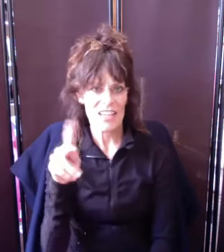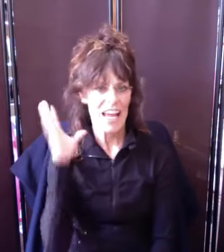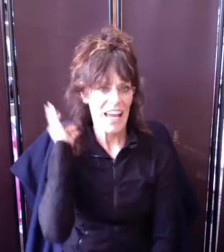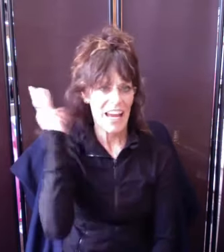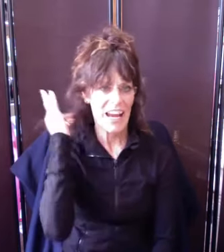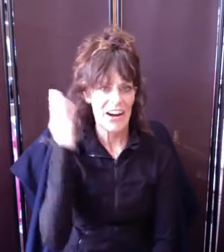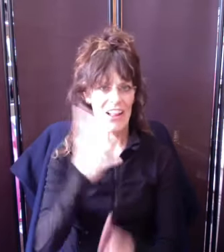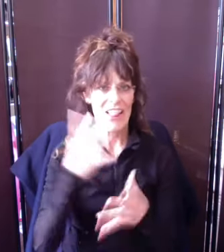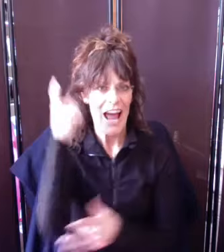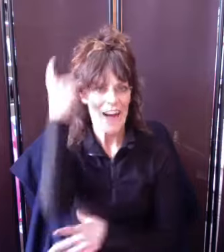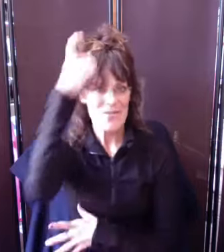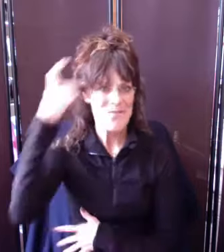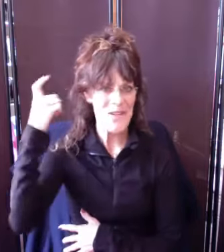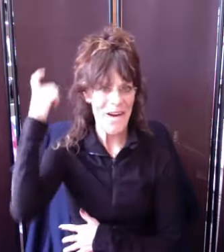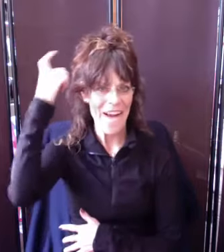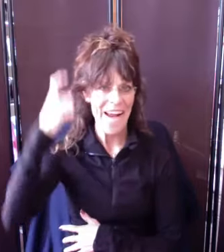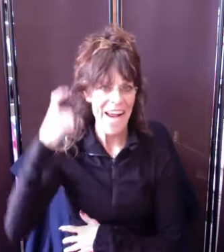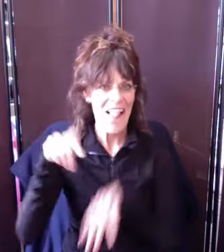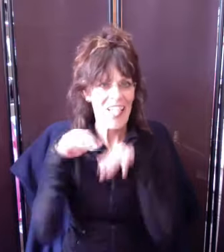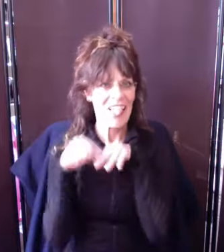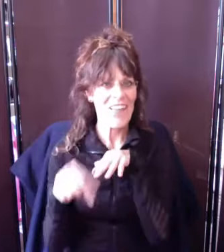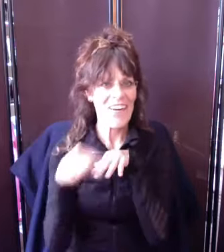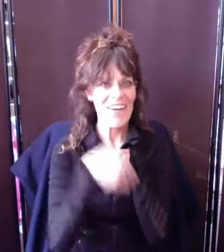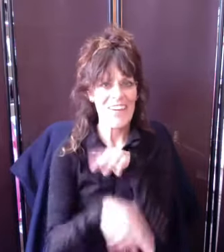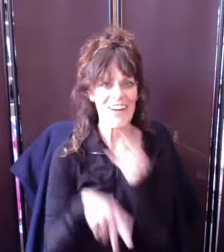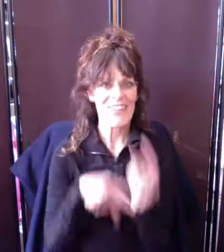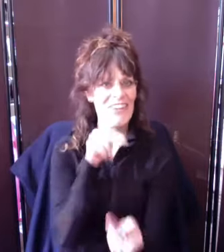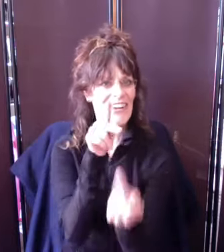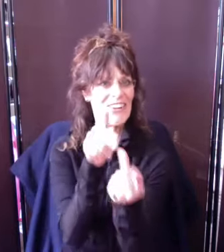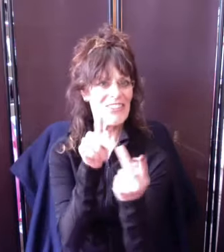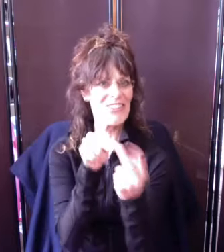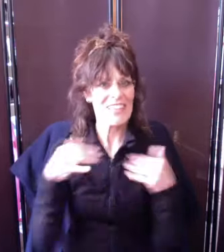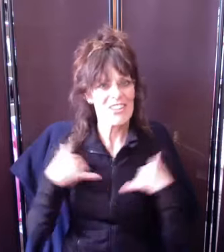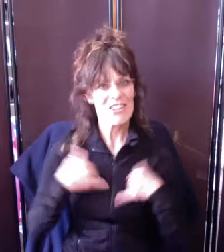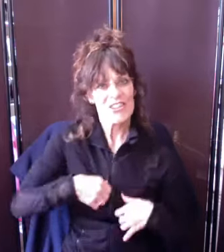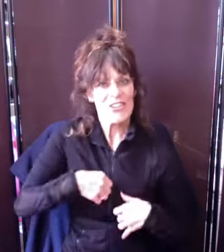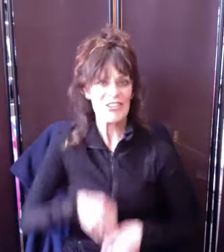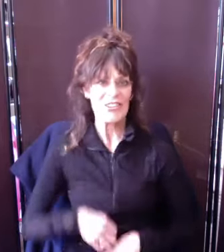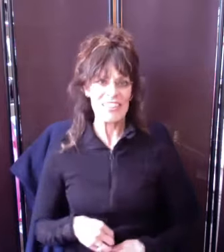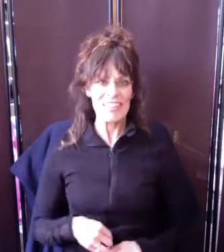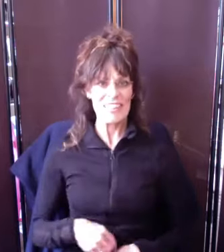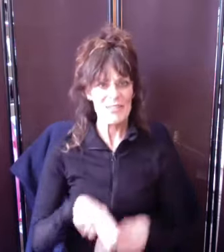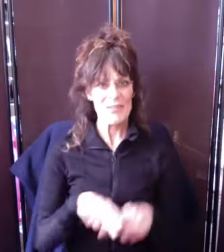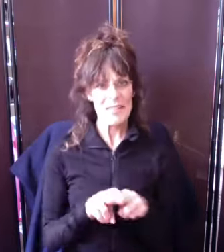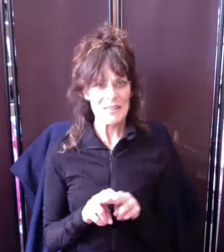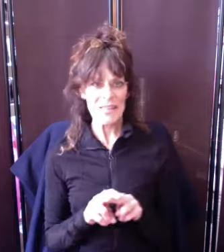hairspray, long nails, the perfect like Chanel suit and everything. And she'd sit there and click her fingers, and she terrified